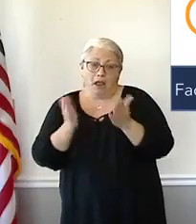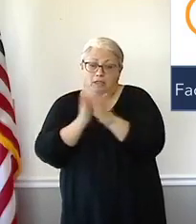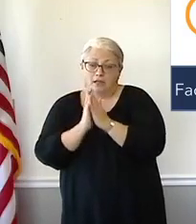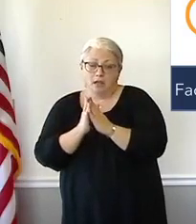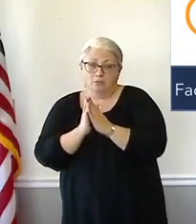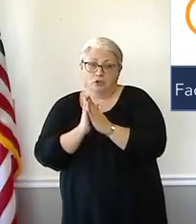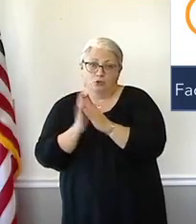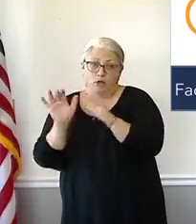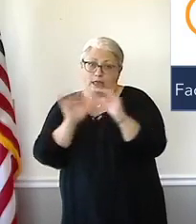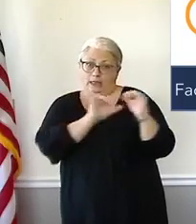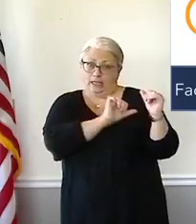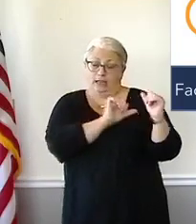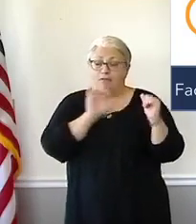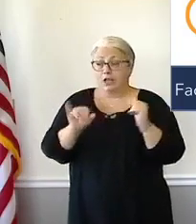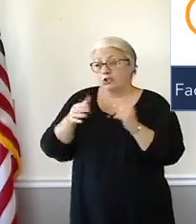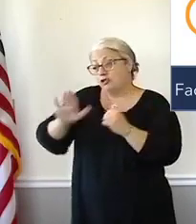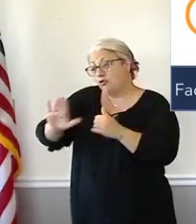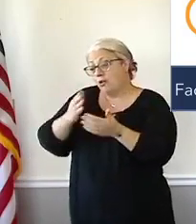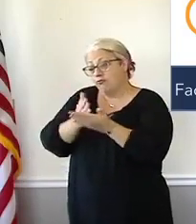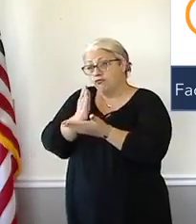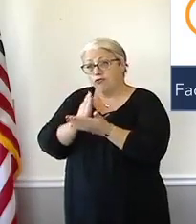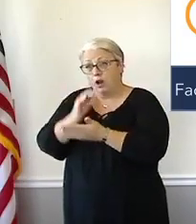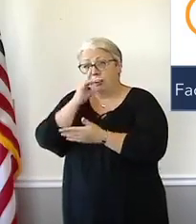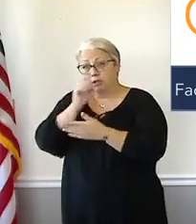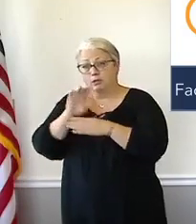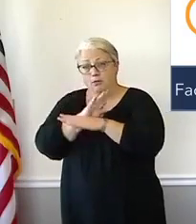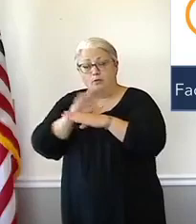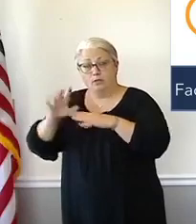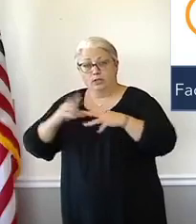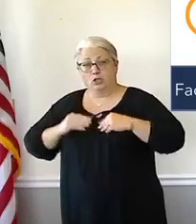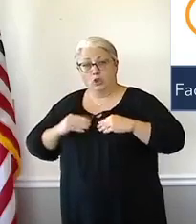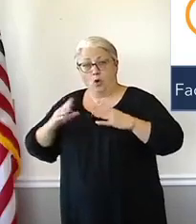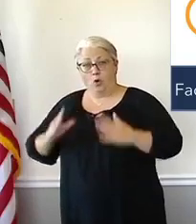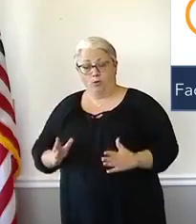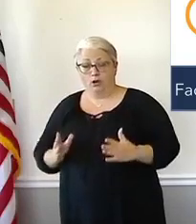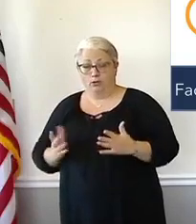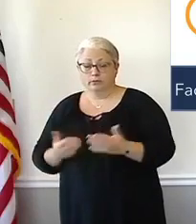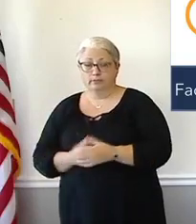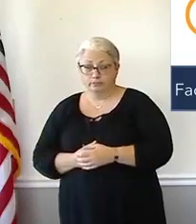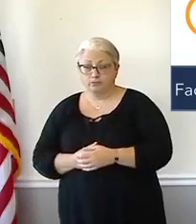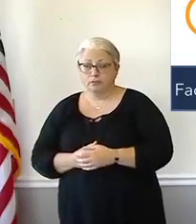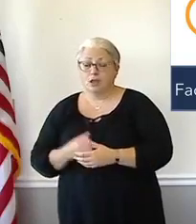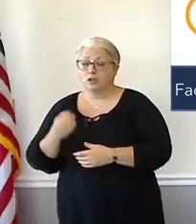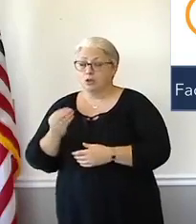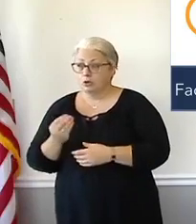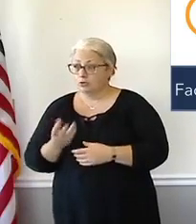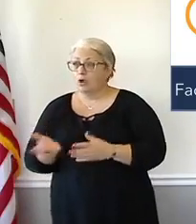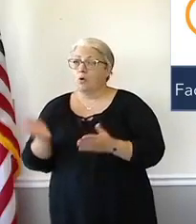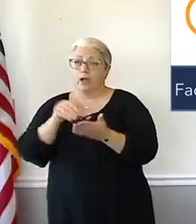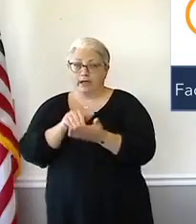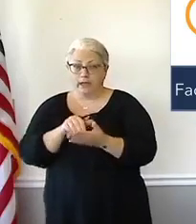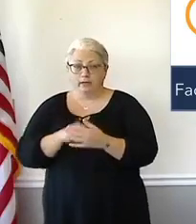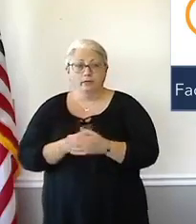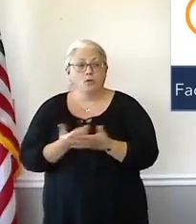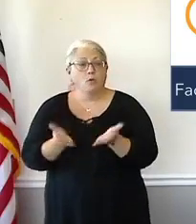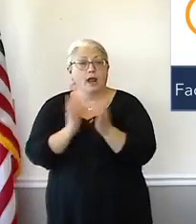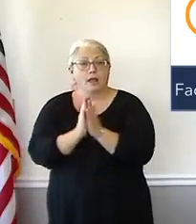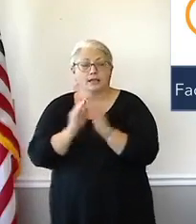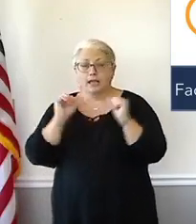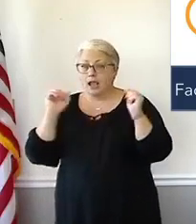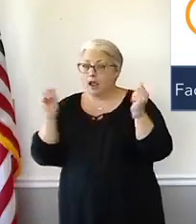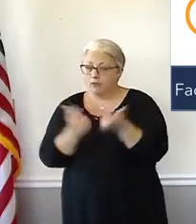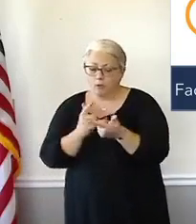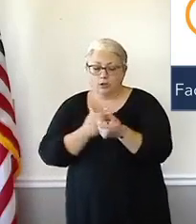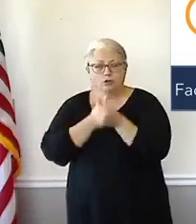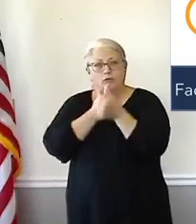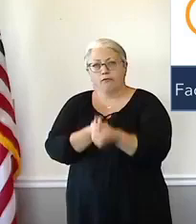That is your right as a business owner, and that is ultimately the expectation that you should have. So again, we're asking everyone to